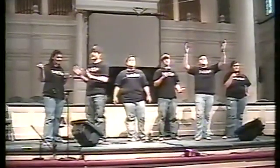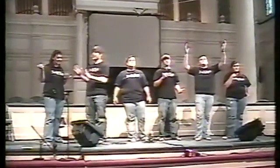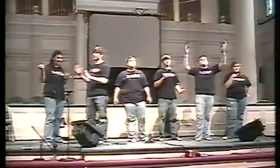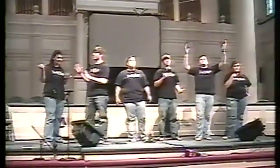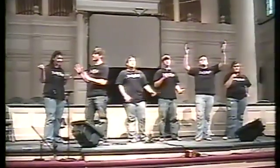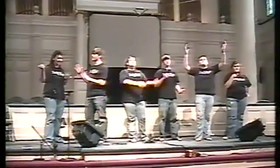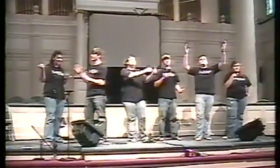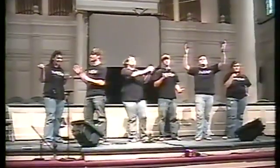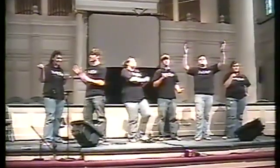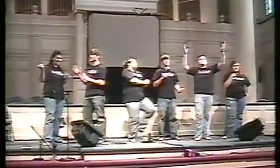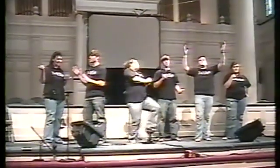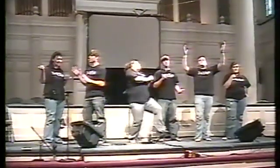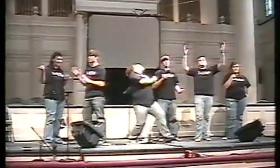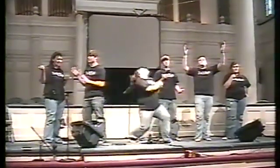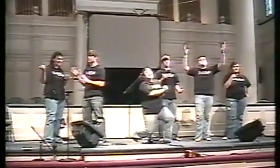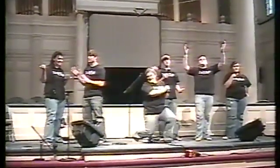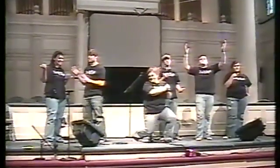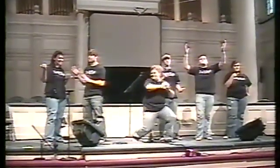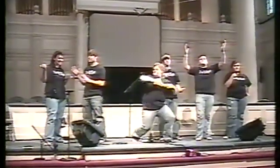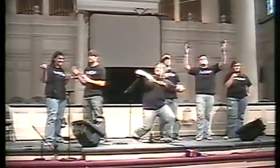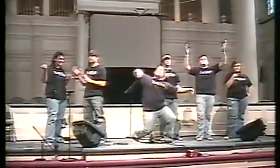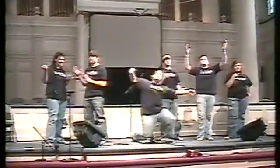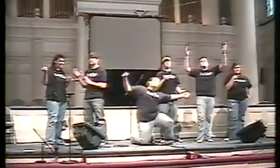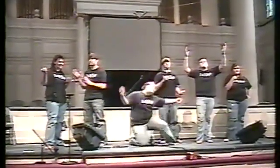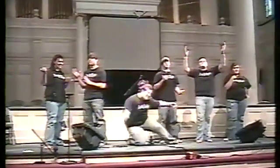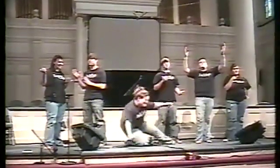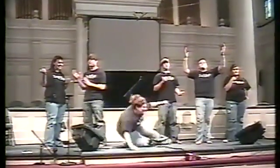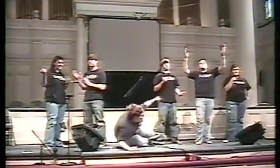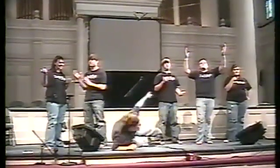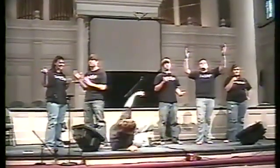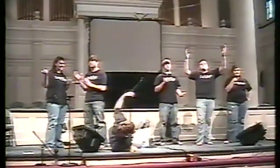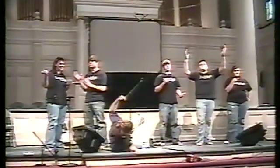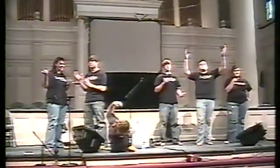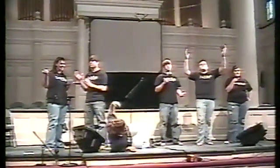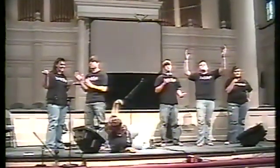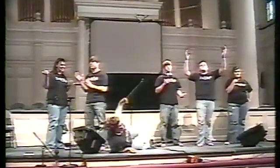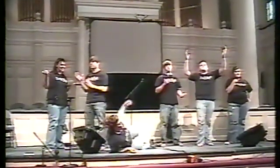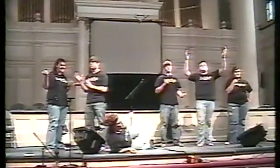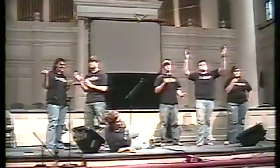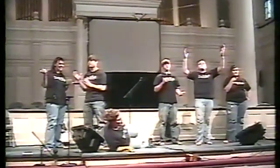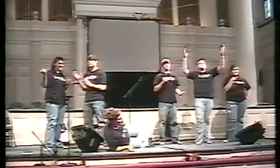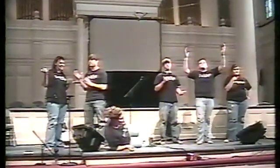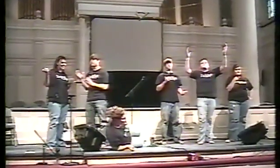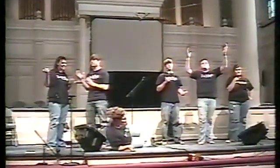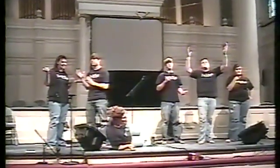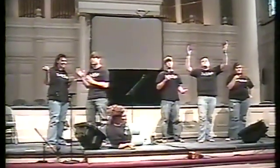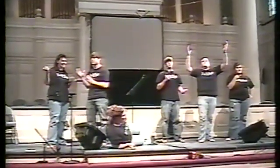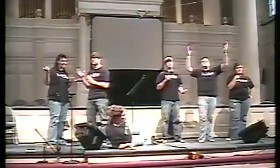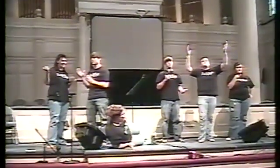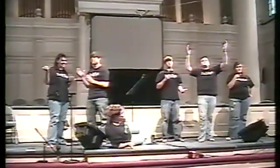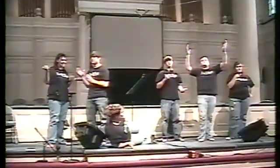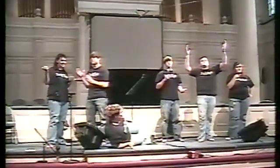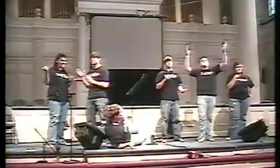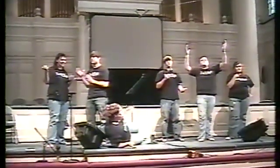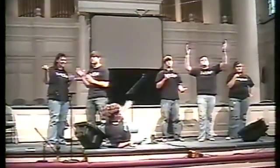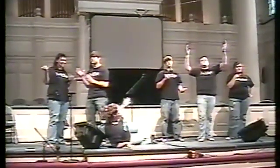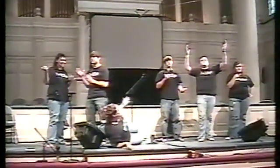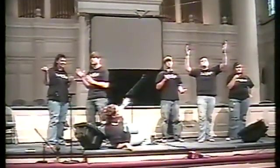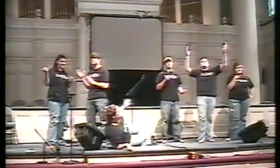and... Zip! Bang! A spear goes through my side, and I'm carried off to some unknown tribe. And there's an ugly witch doctor